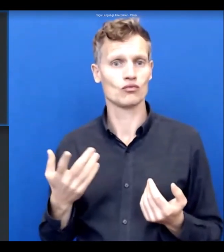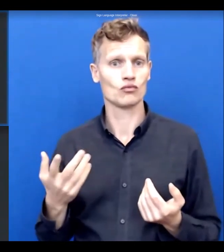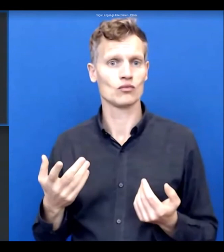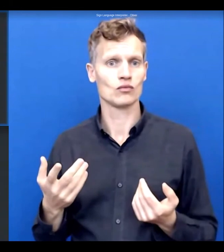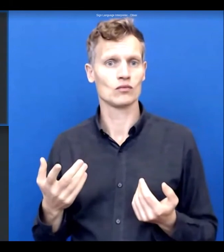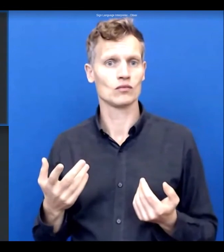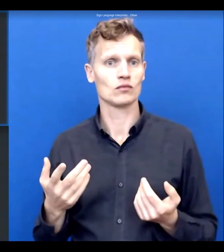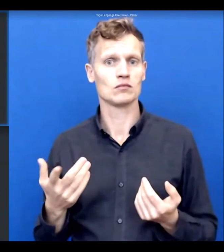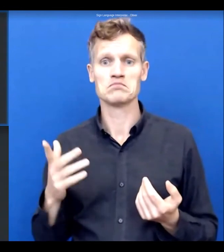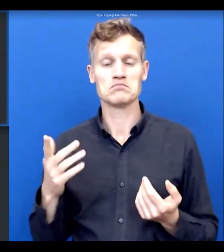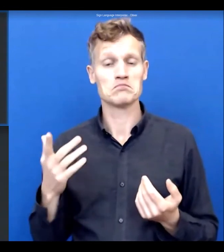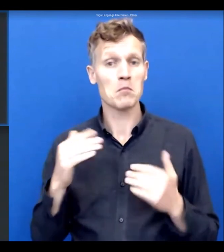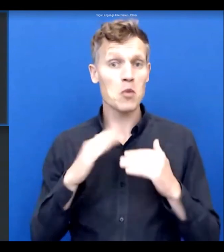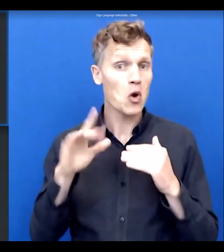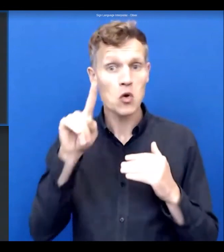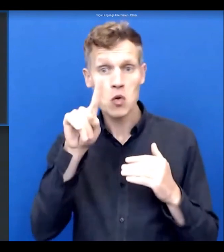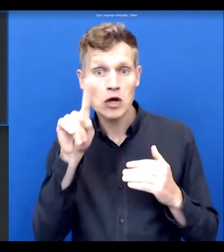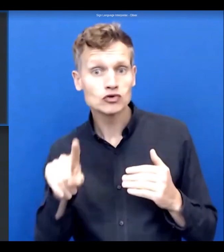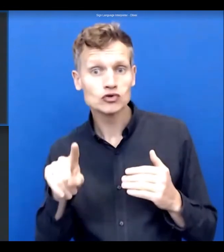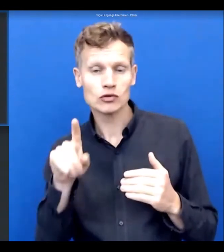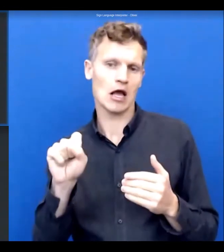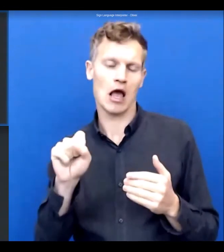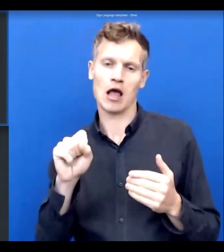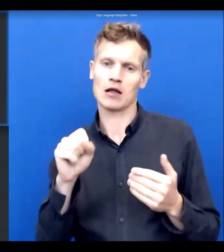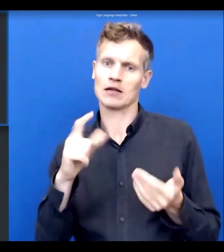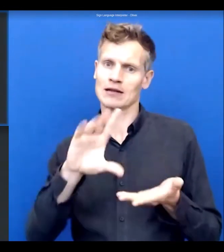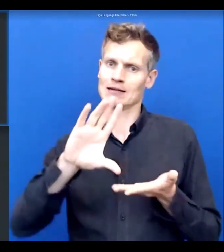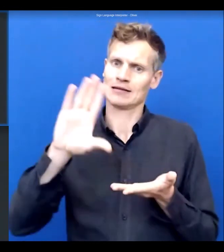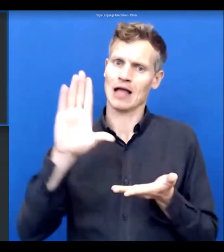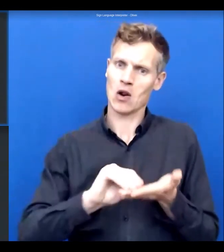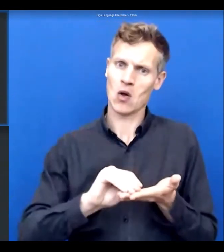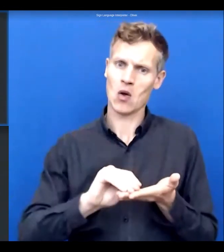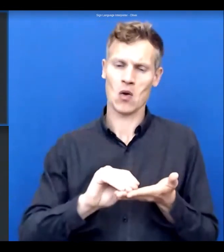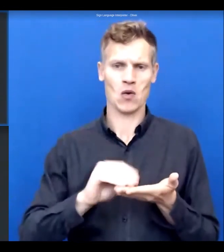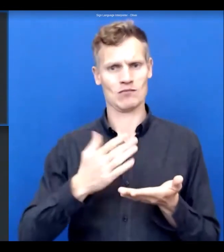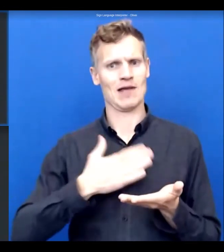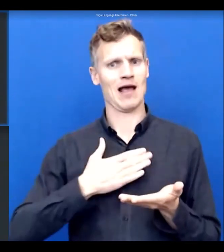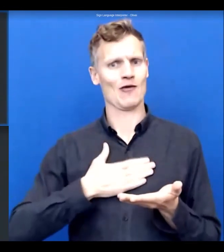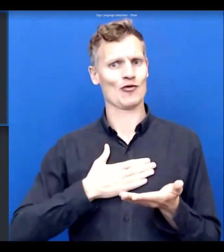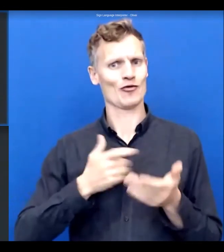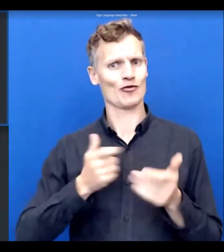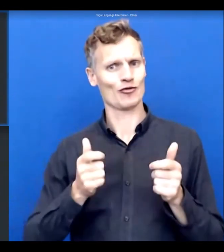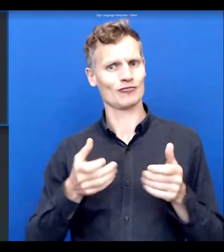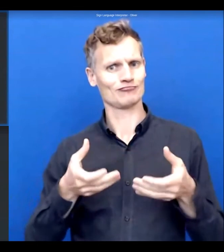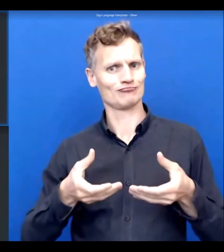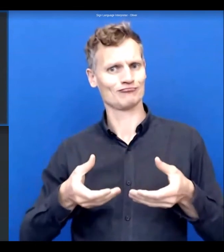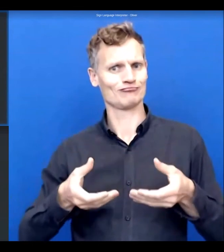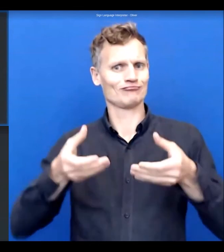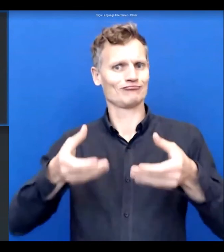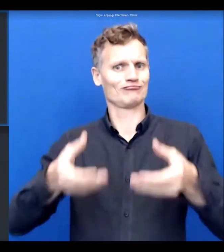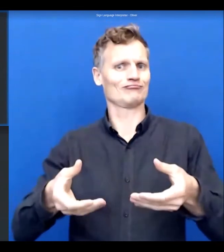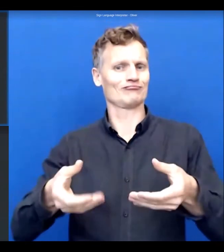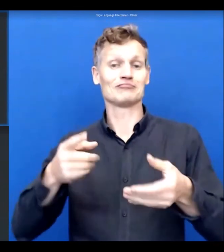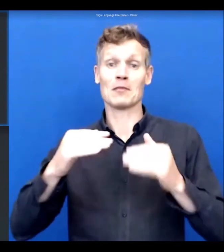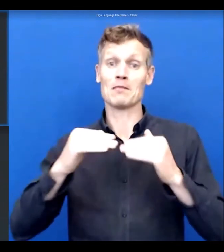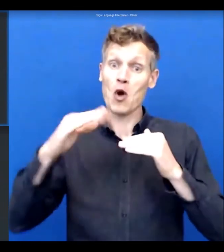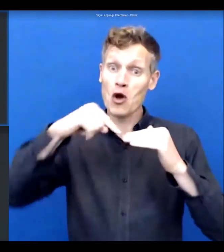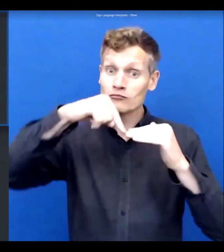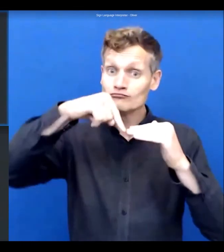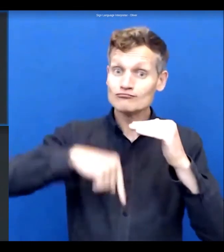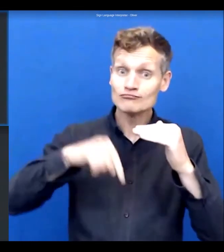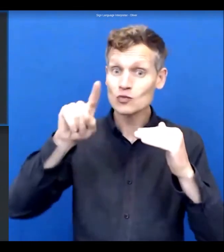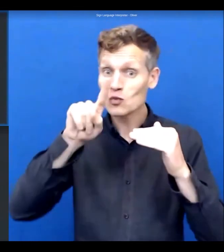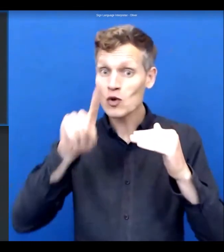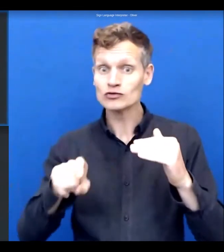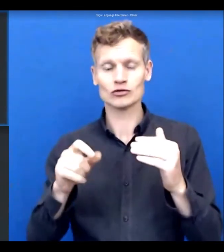curiosity, you could download our deliverable. And if you have some more specific question, please write to